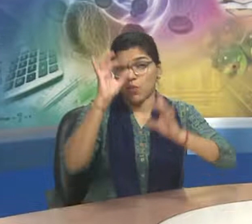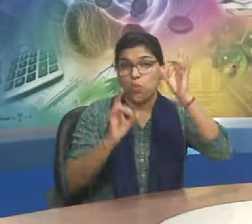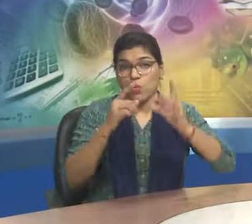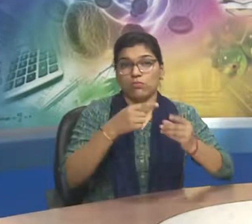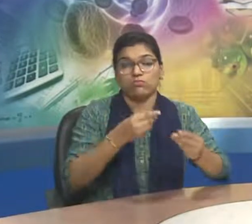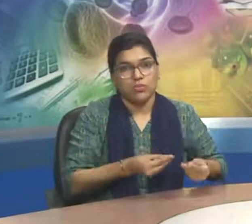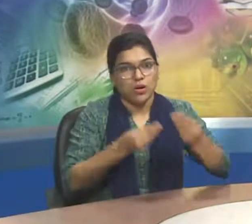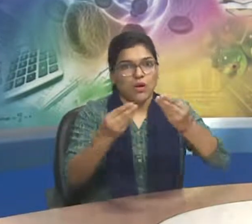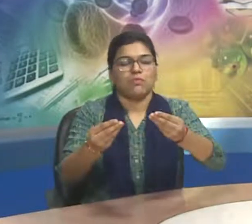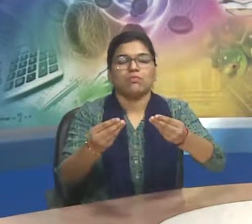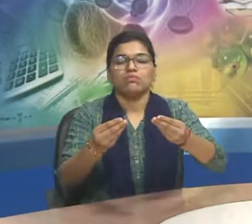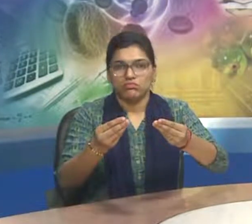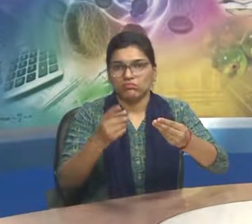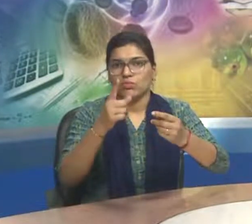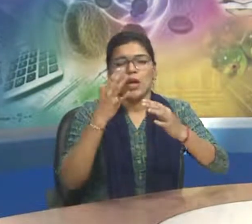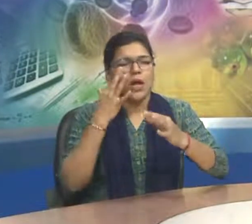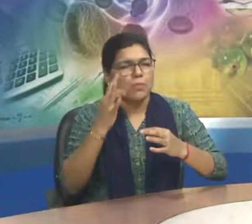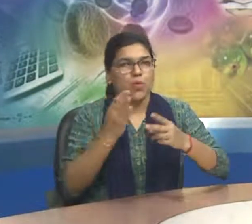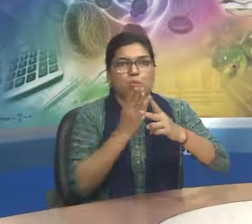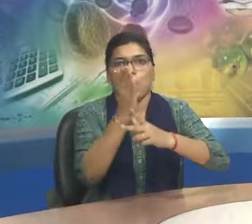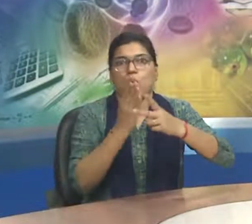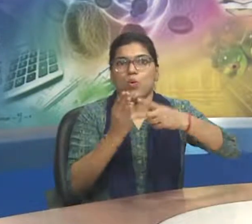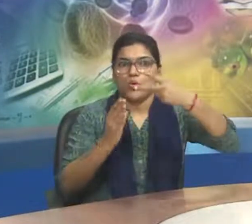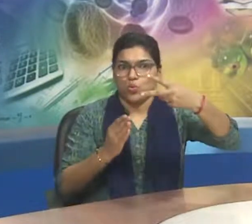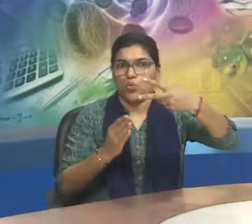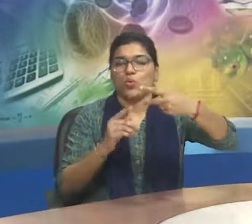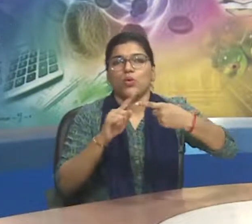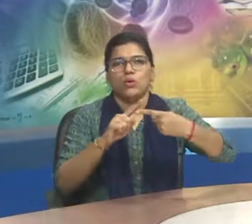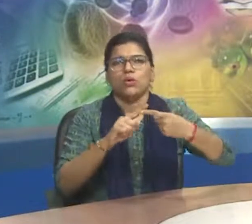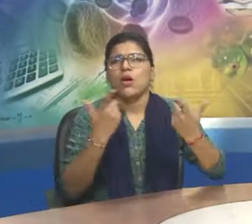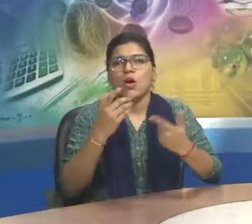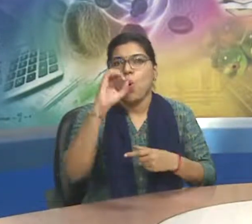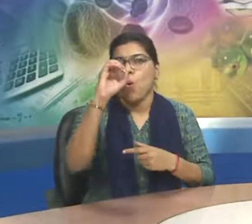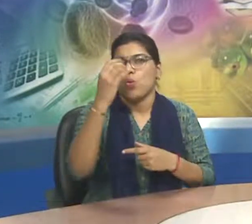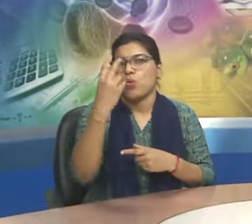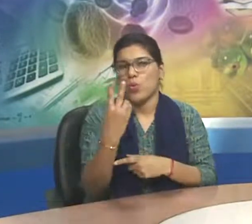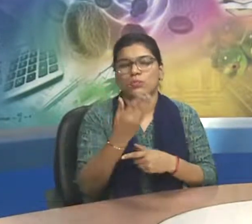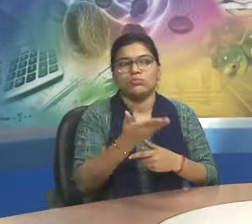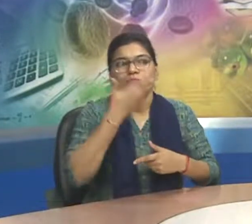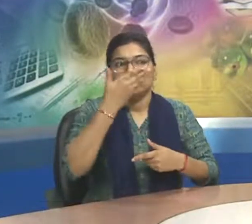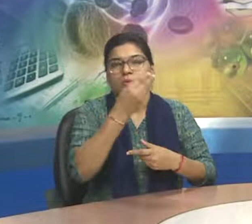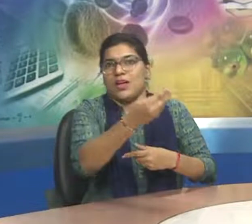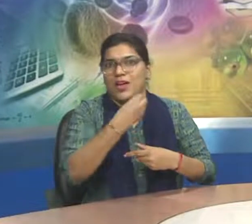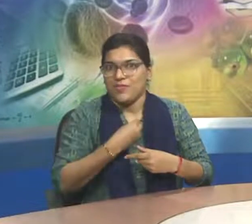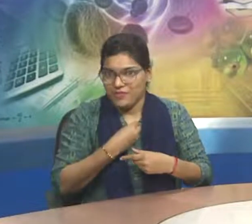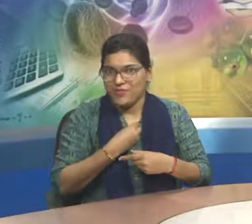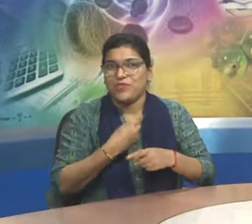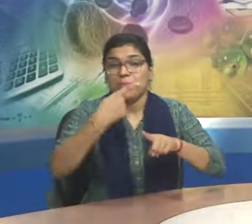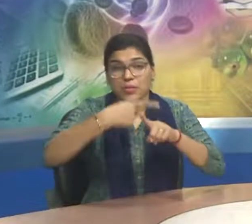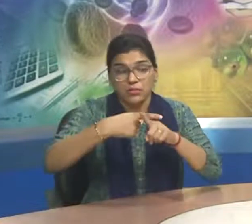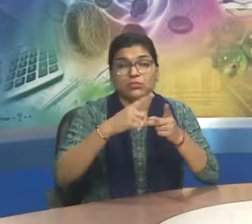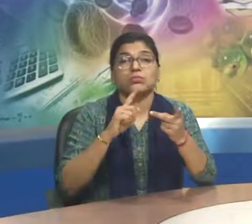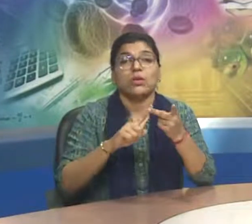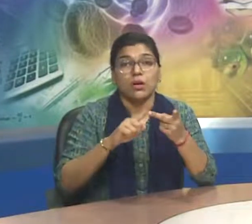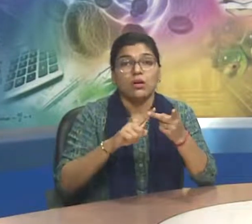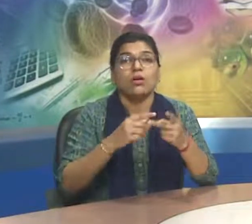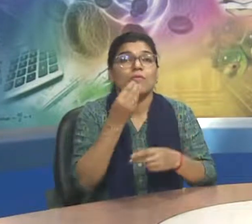And plants, of course, it gives us oxygen, and also